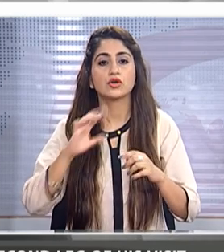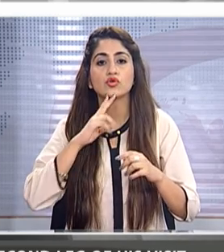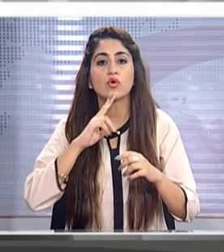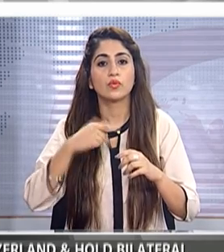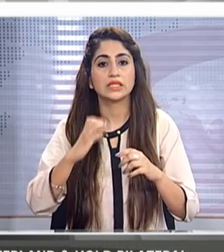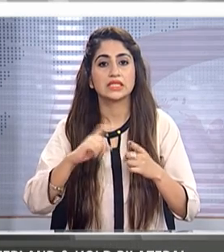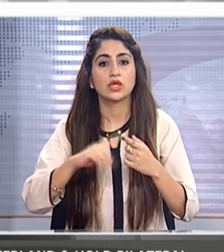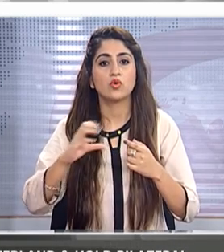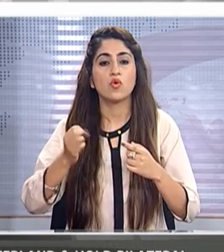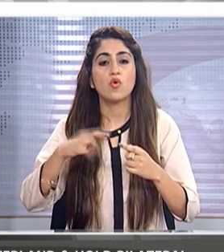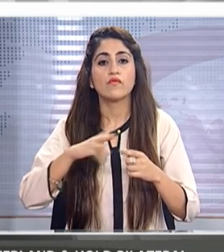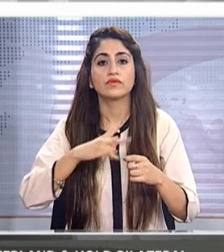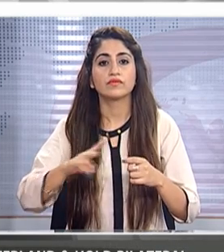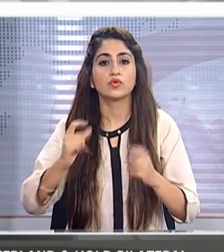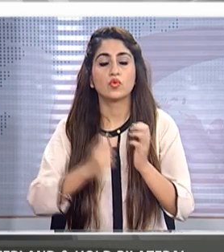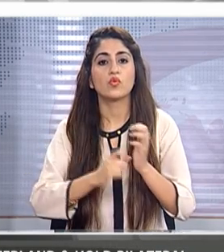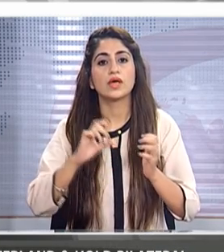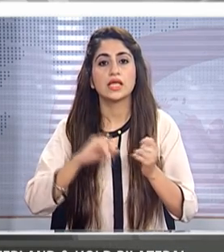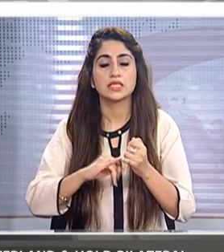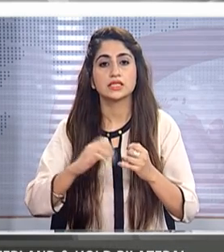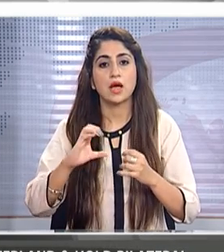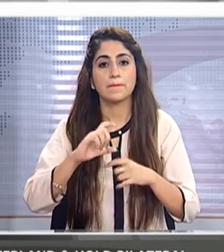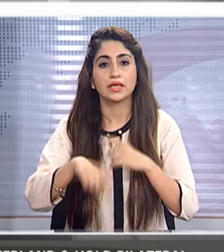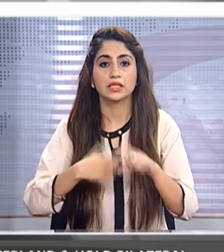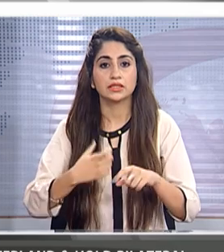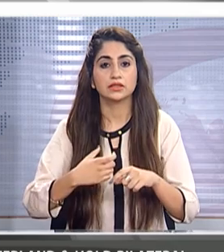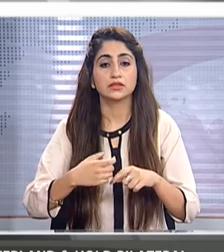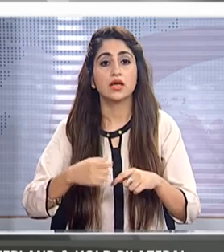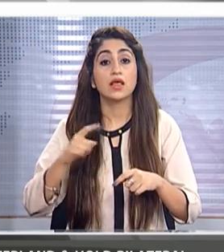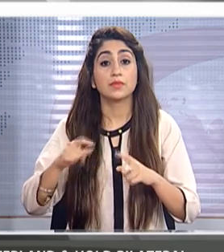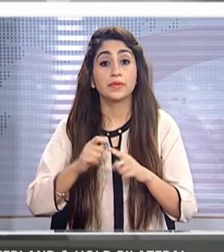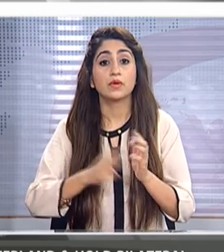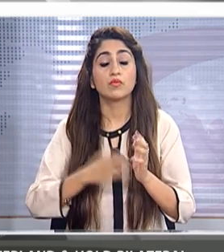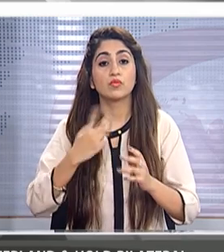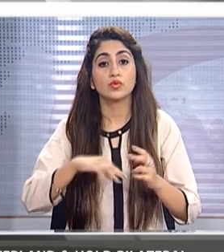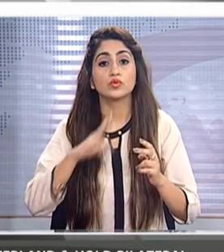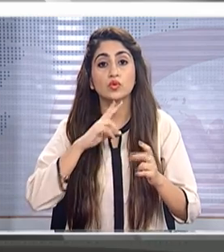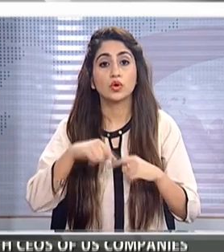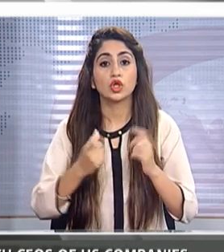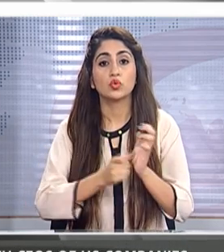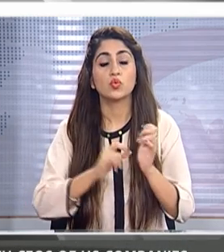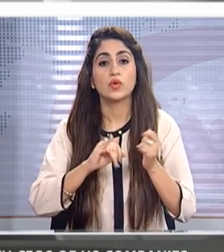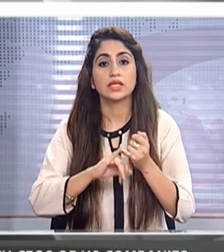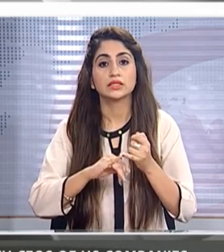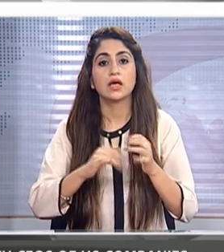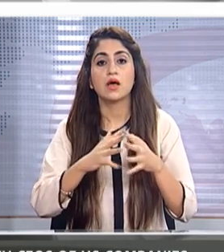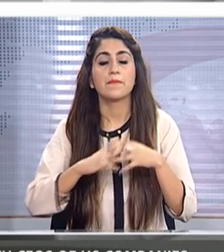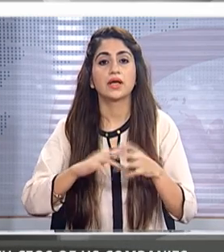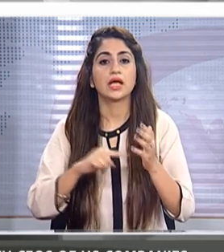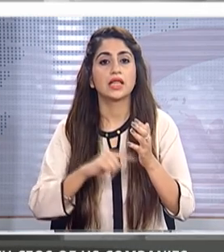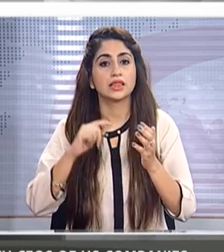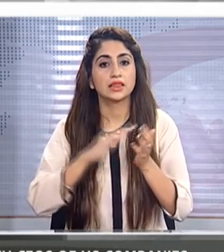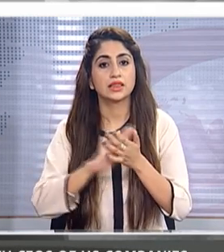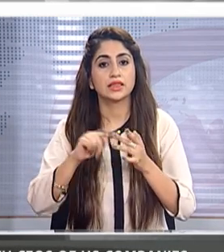with CEOs of major US companies. Prime Minister will exchange views with the US think tanks and attend a